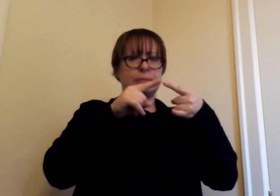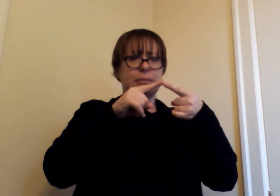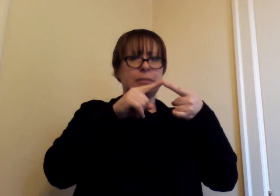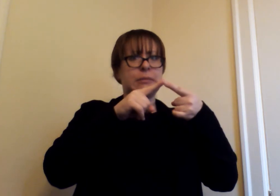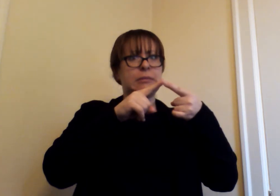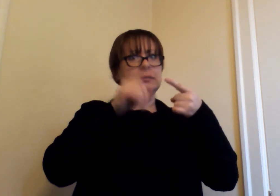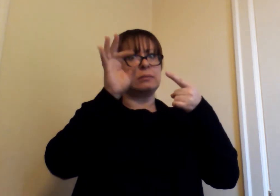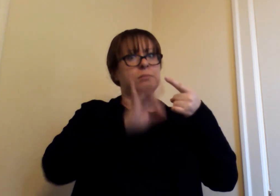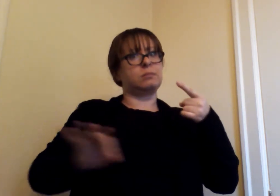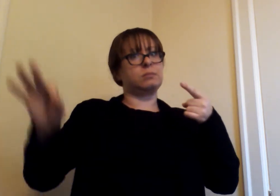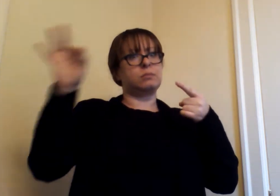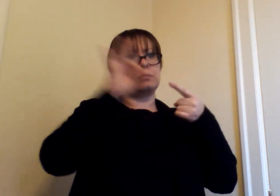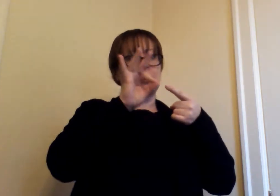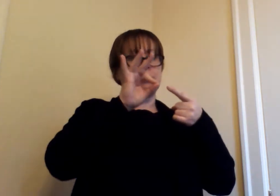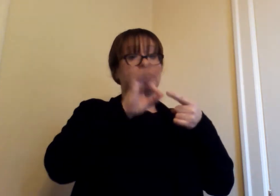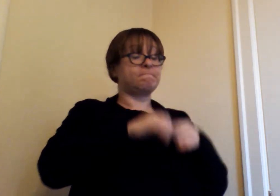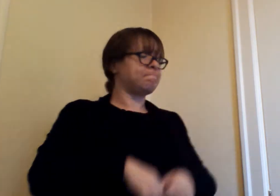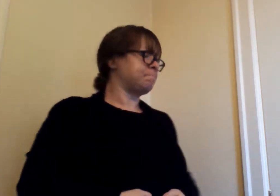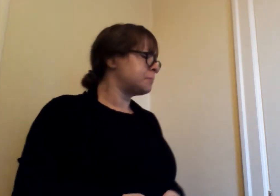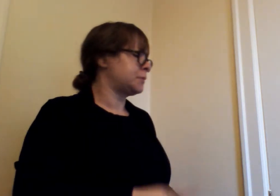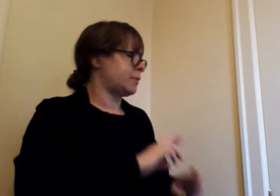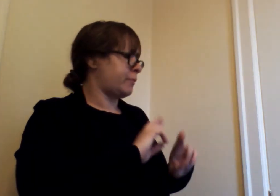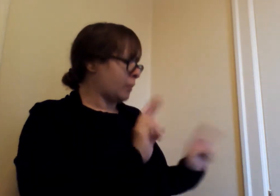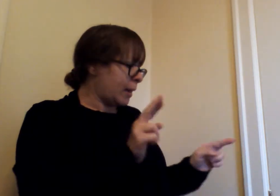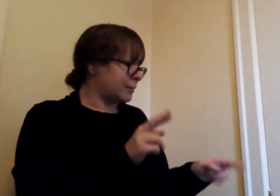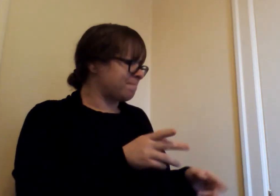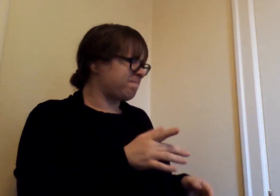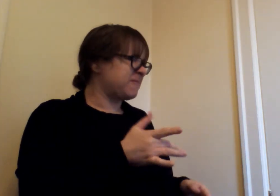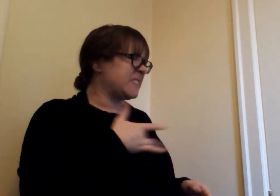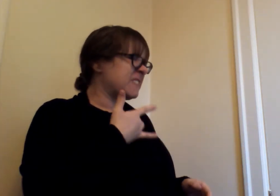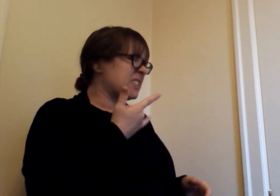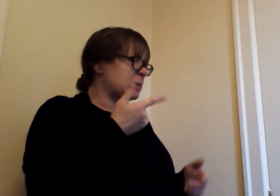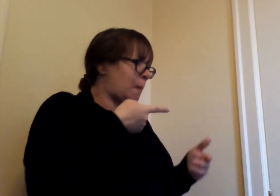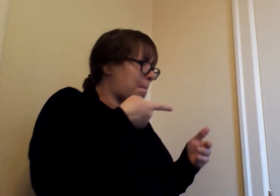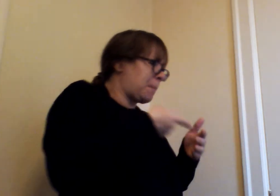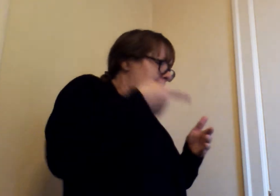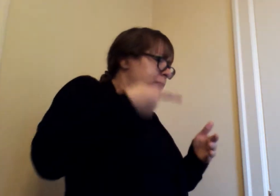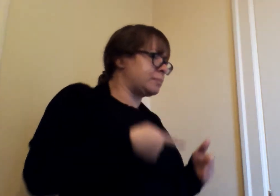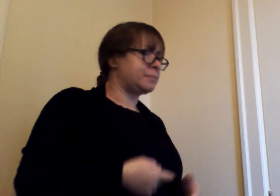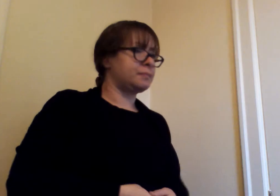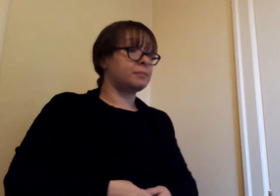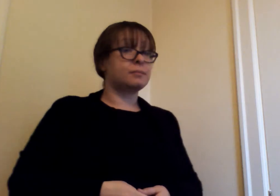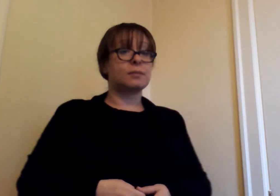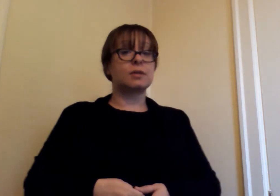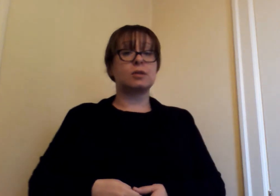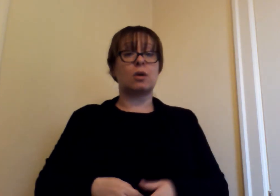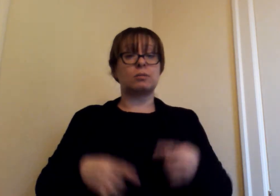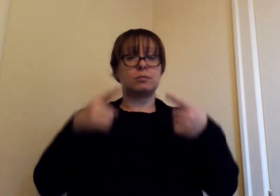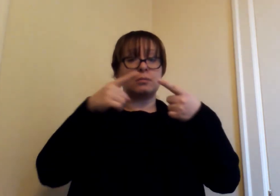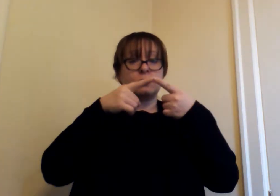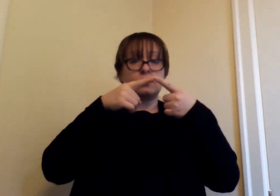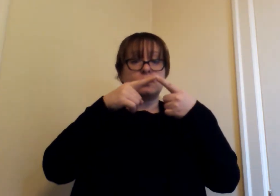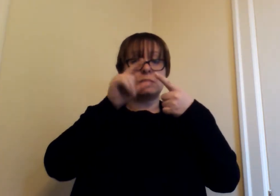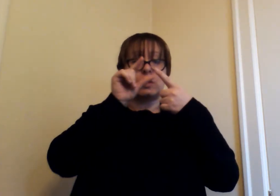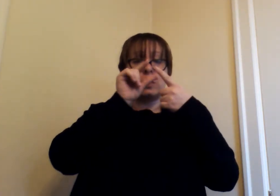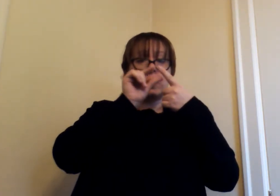time. It is acceptable to use a smaller needle called a butterfly. However, it should be noted that butterflies are a larger